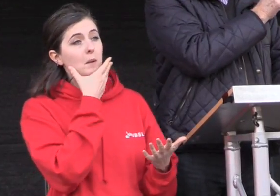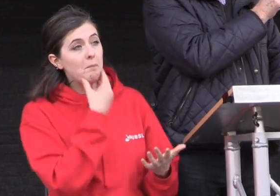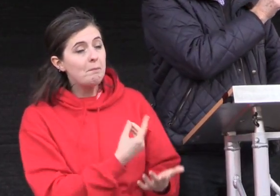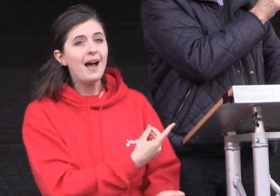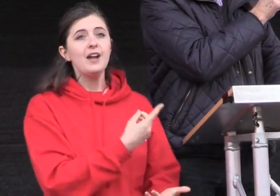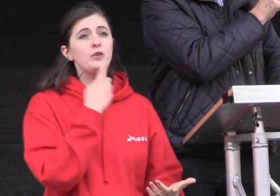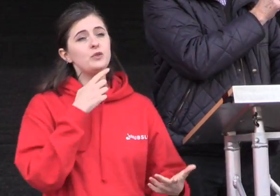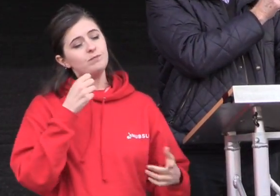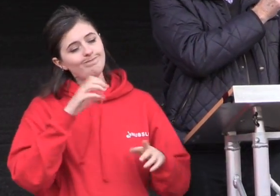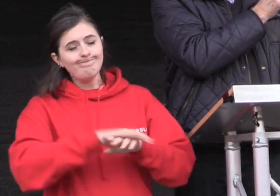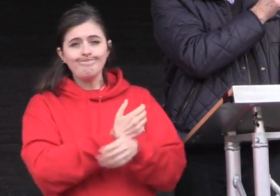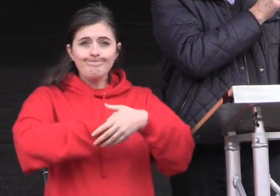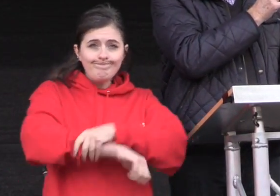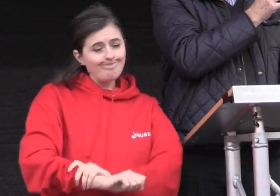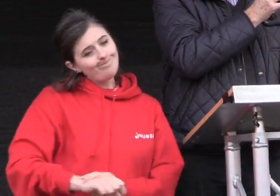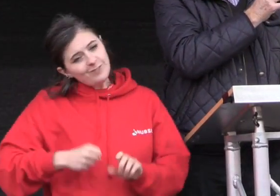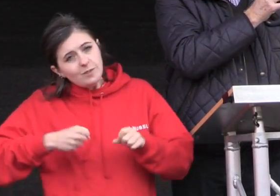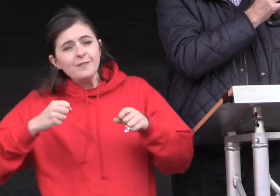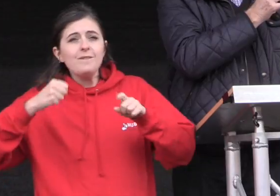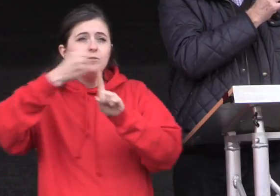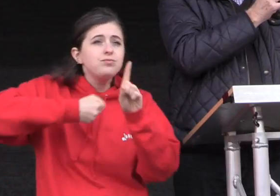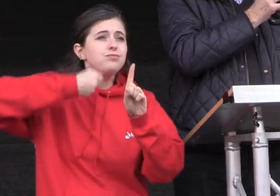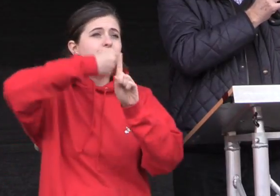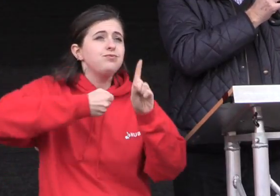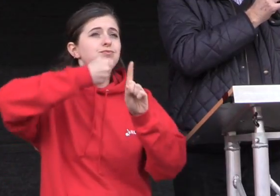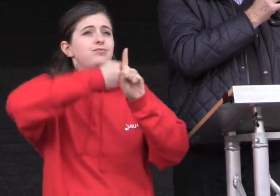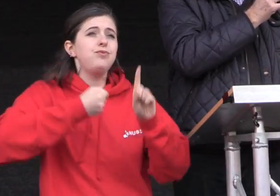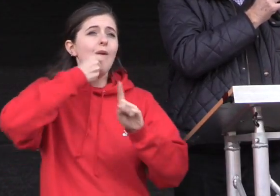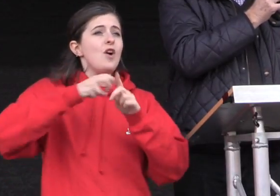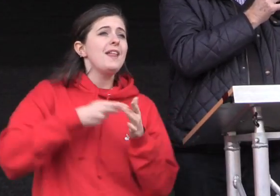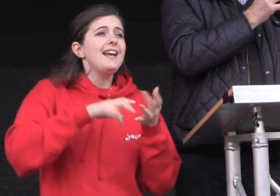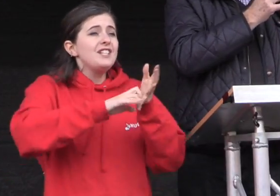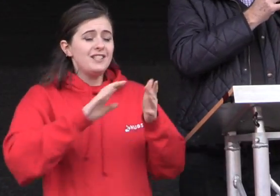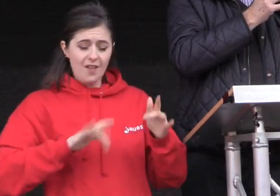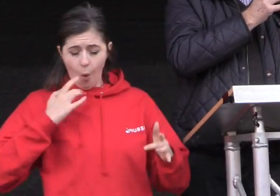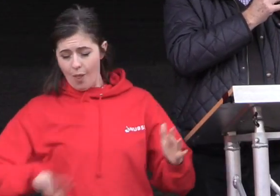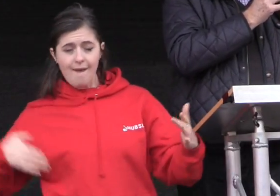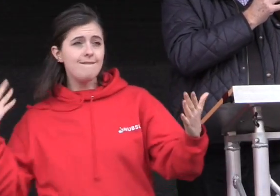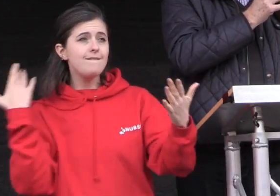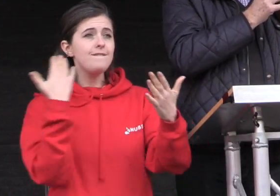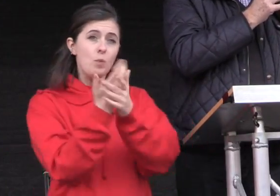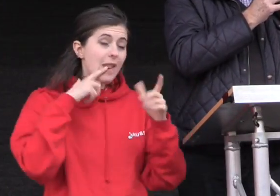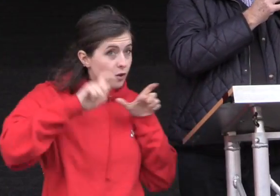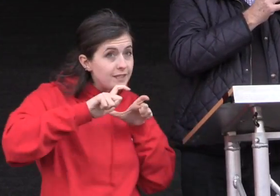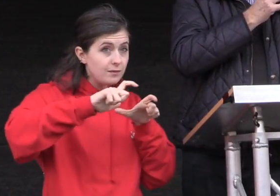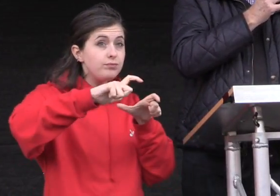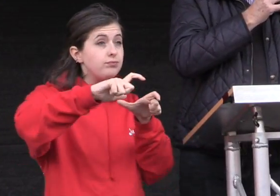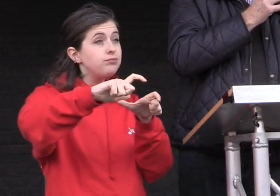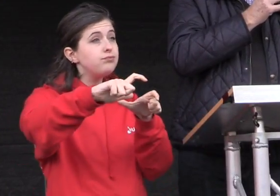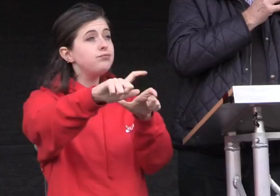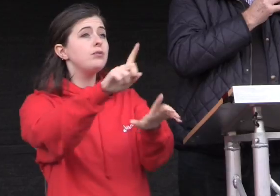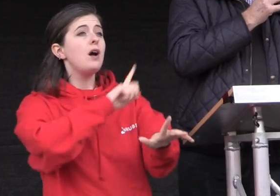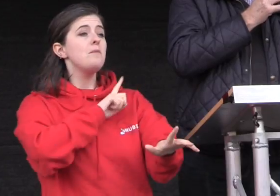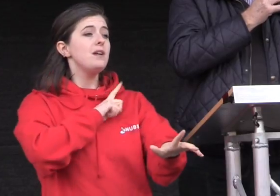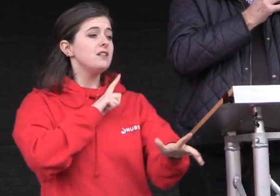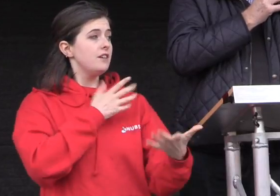A man who has fought for the National Health Service all his life and will continue to do so because